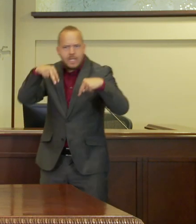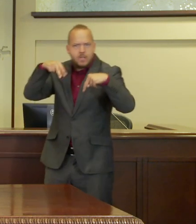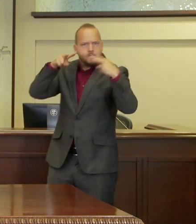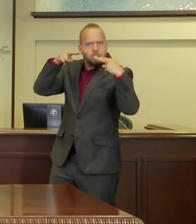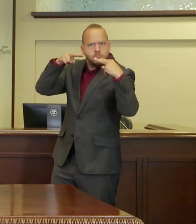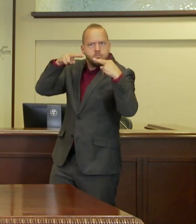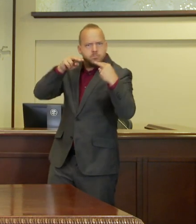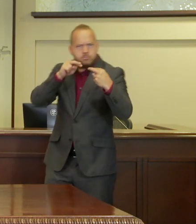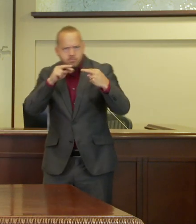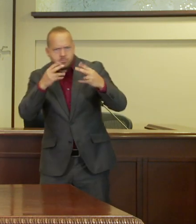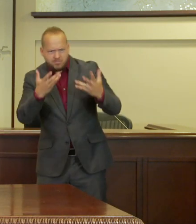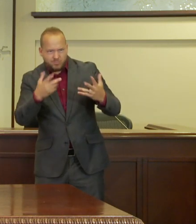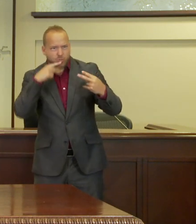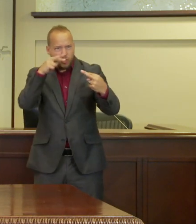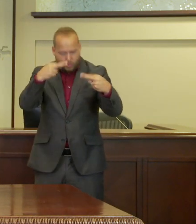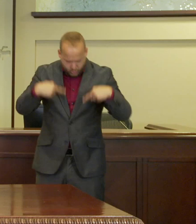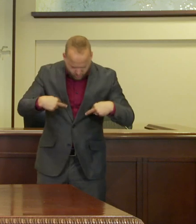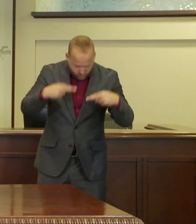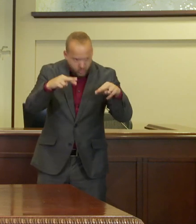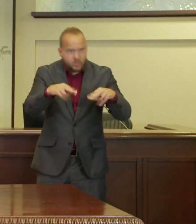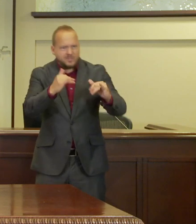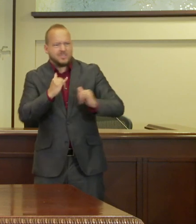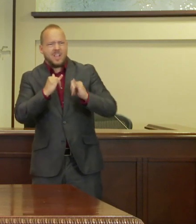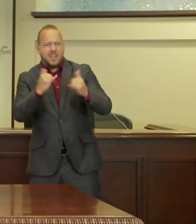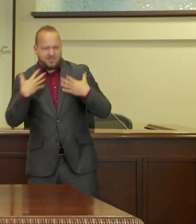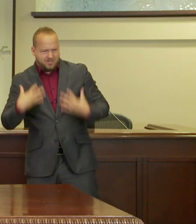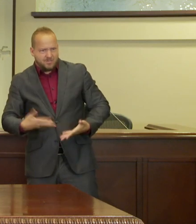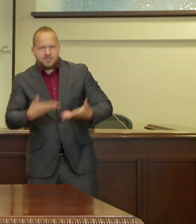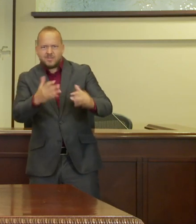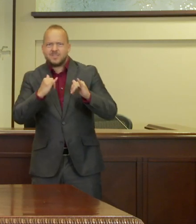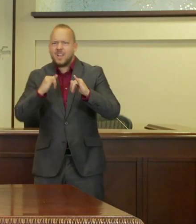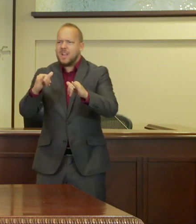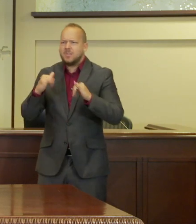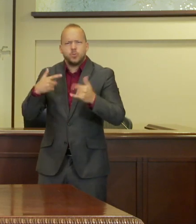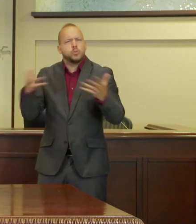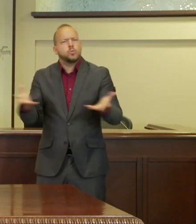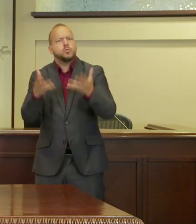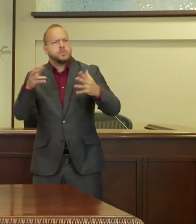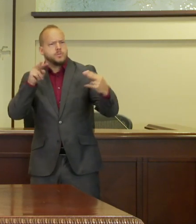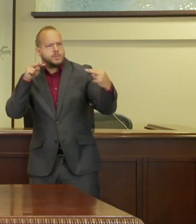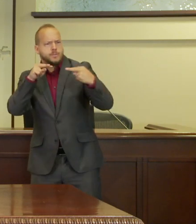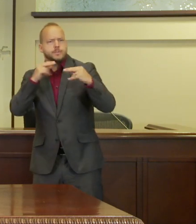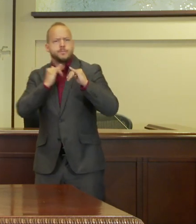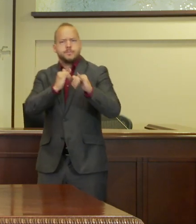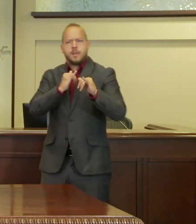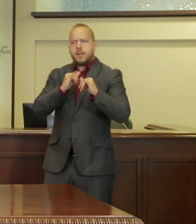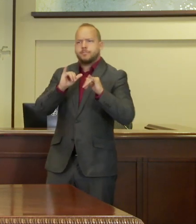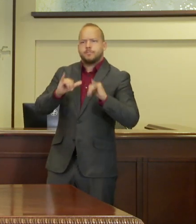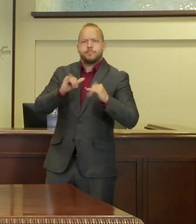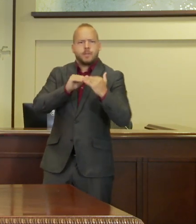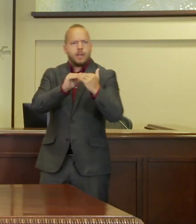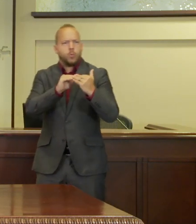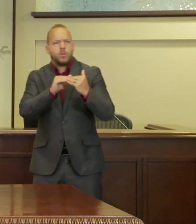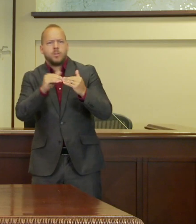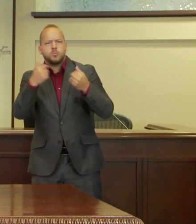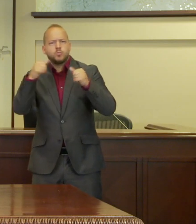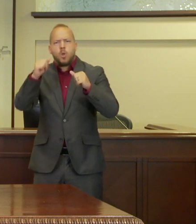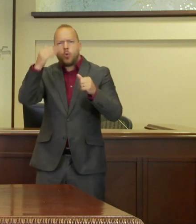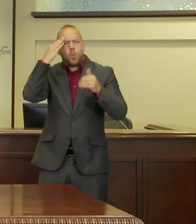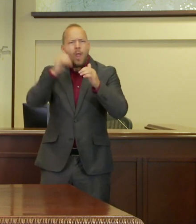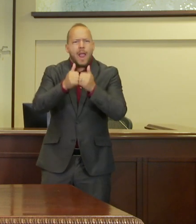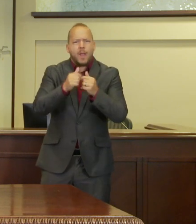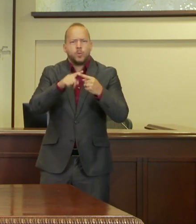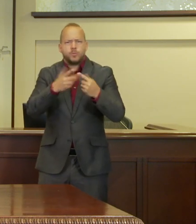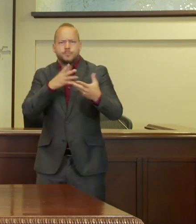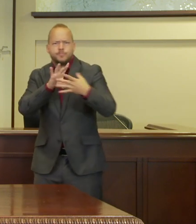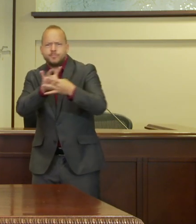We want to encourage that, and that's one of the next steps for us, is finding ways to just plug officers into those